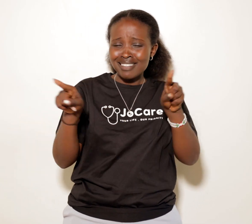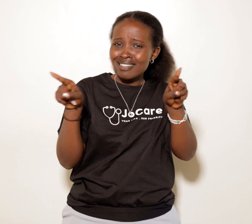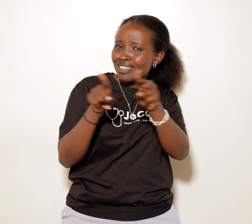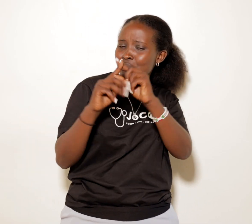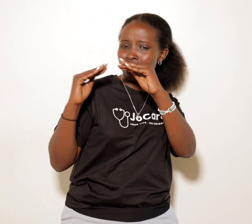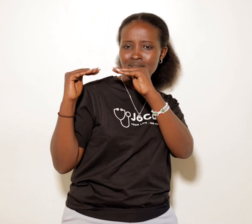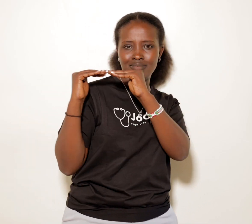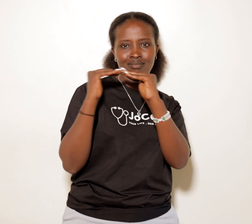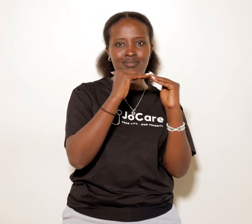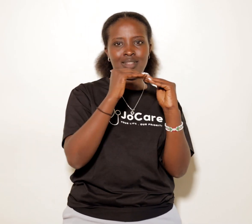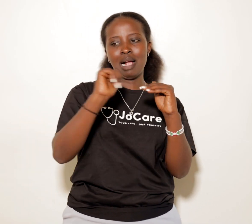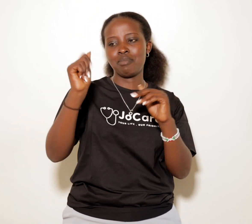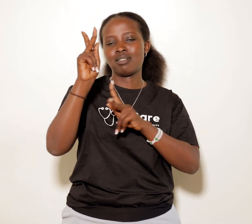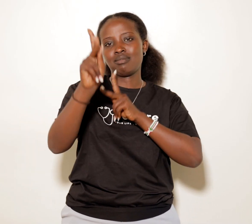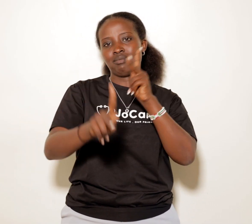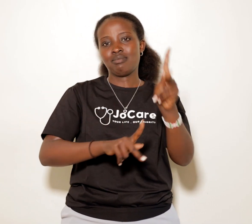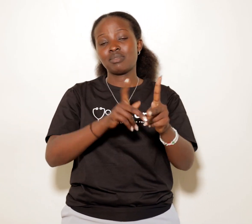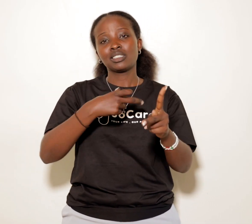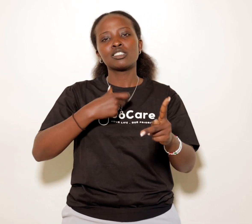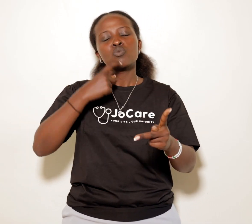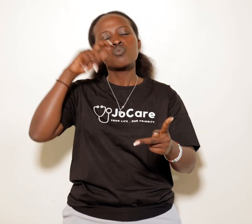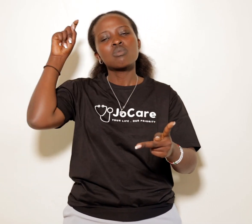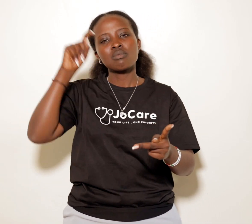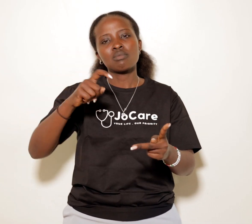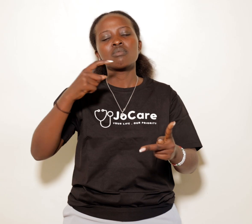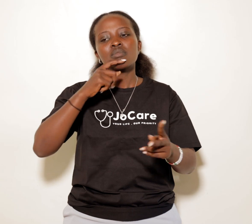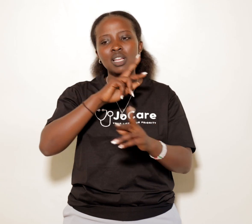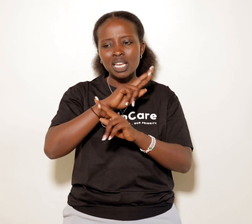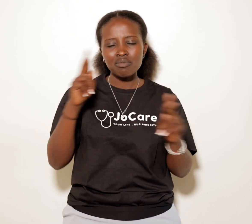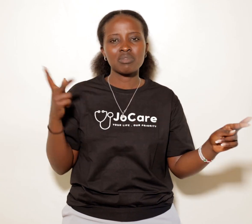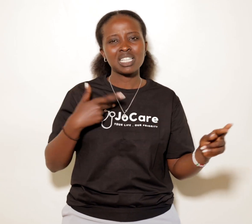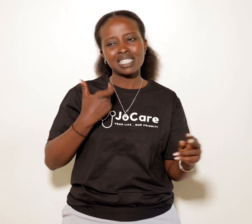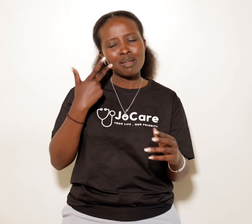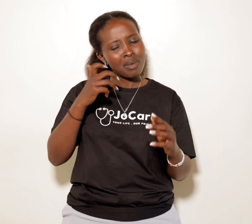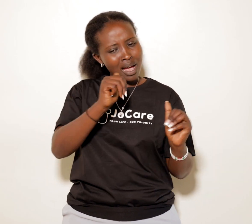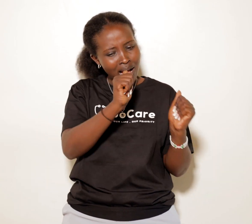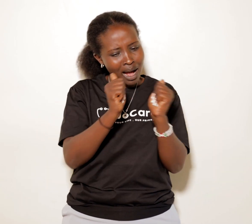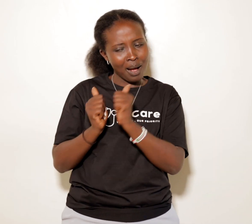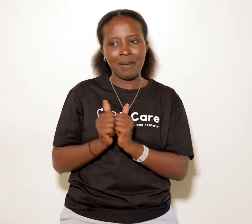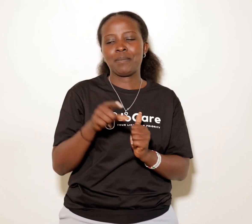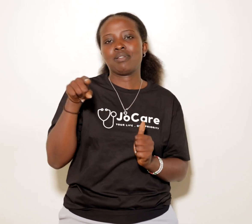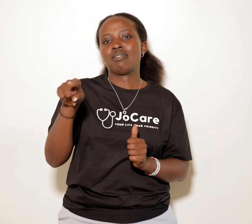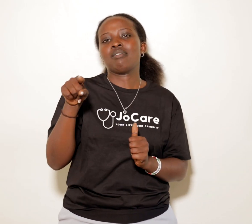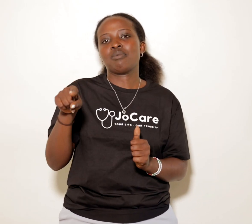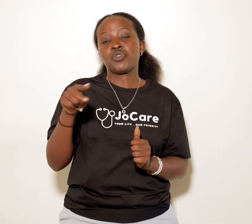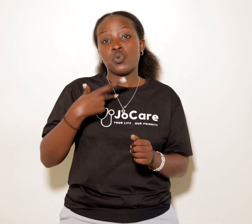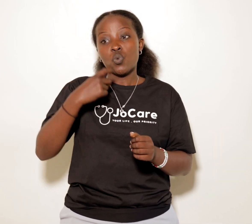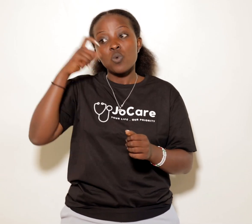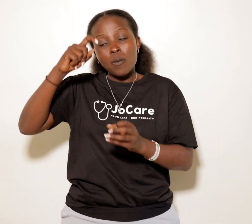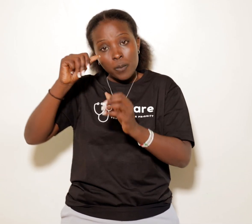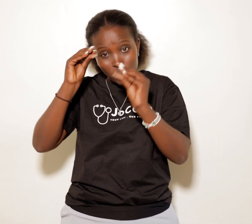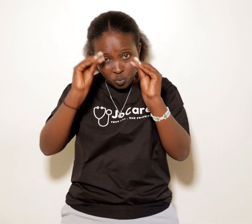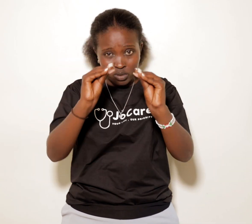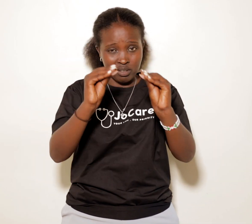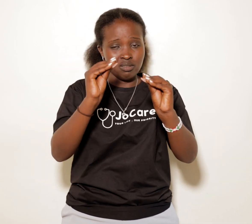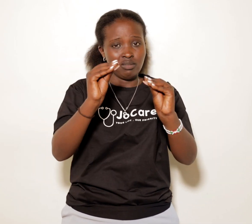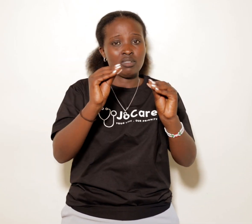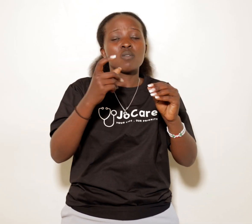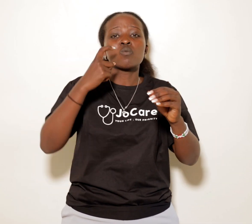level like other people, but we should be able to be there for them. We should be able to teach them. We should be able to